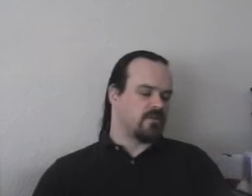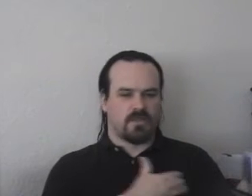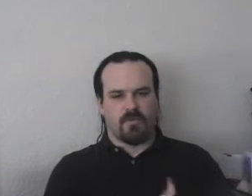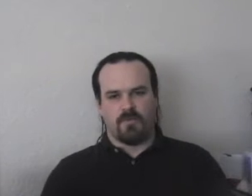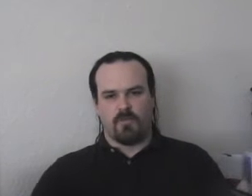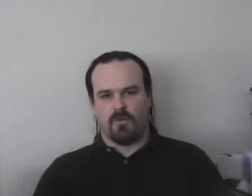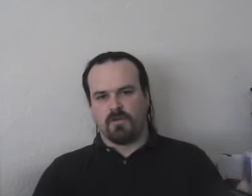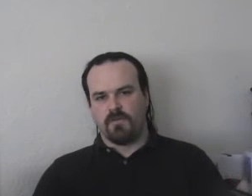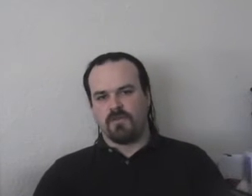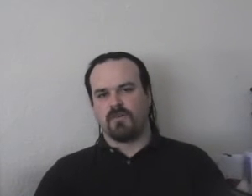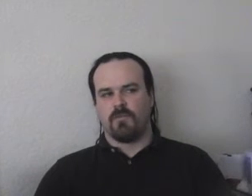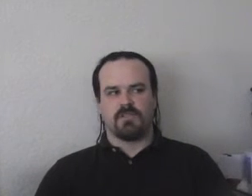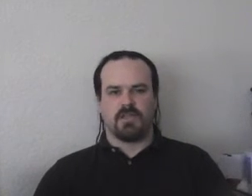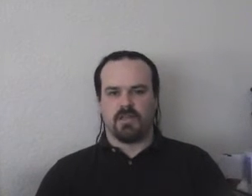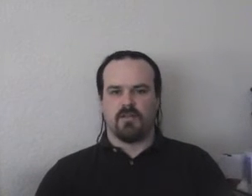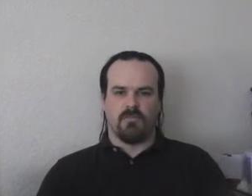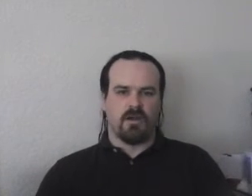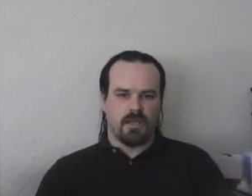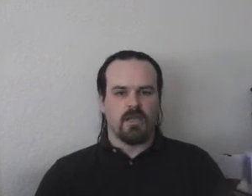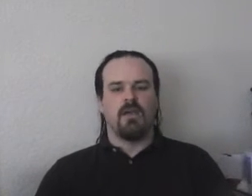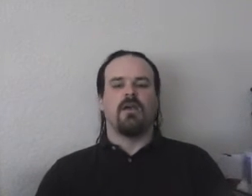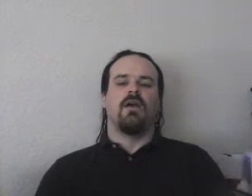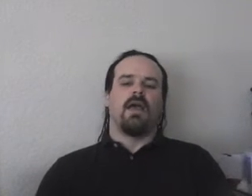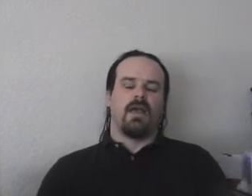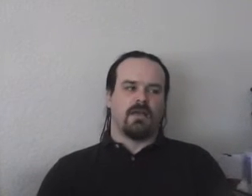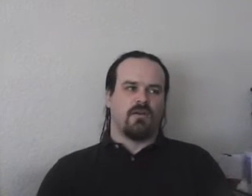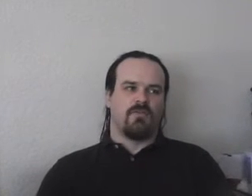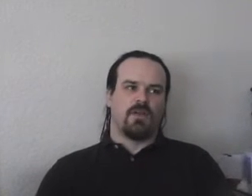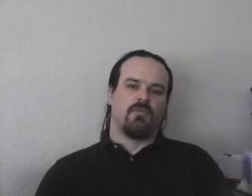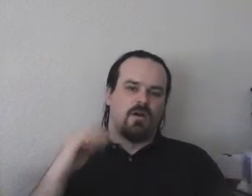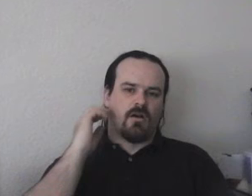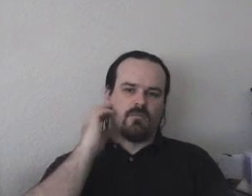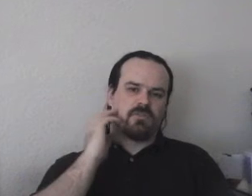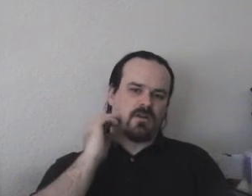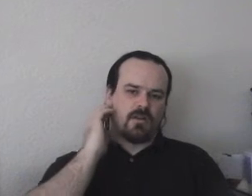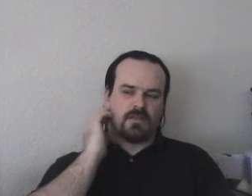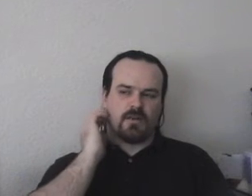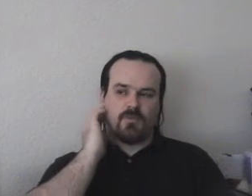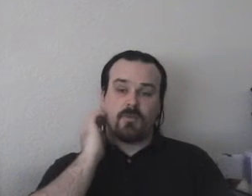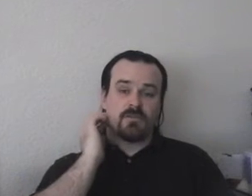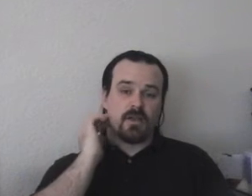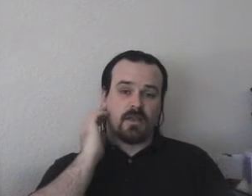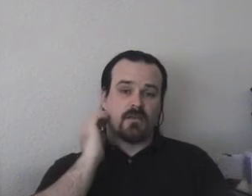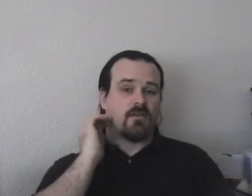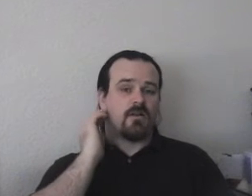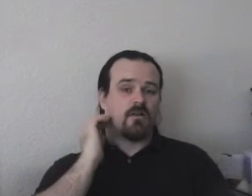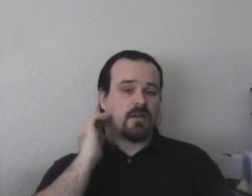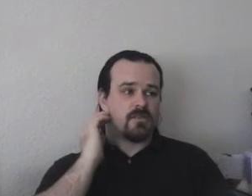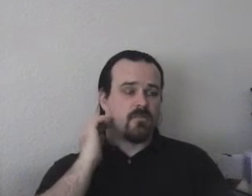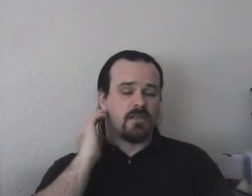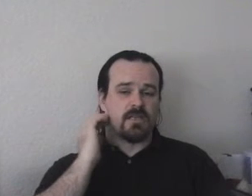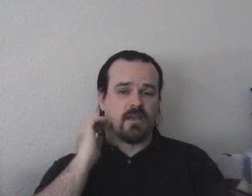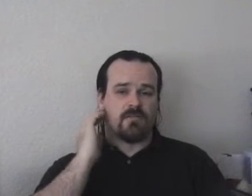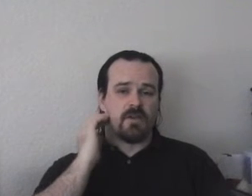just got my paperwork a few days ago. I'm going to send it in on Monday and hopefully start collecting unemployment so that I can get some money saved. Because